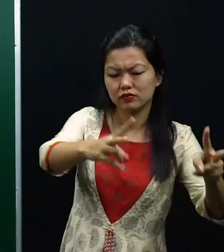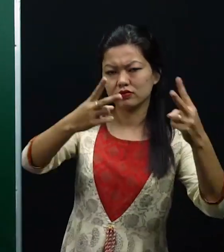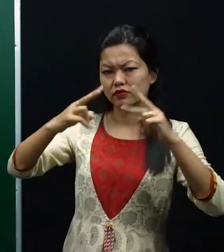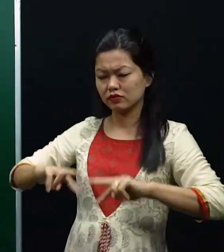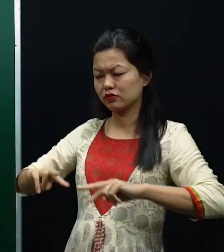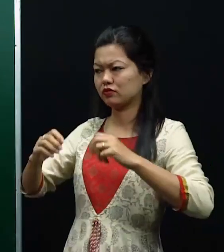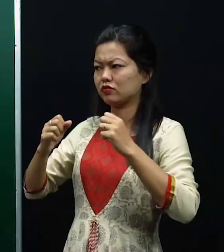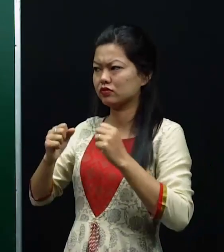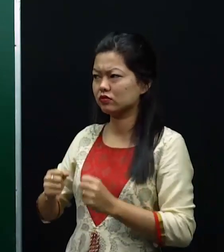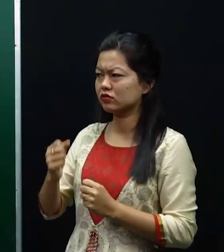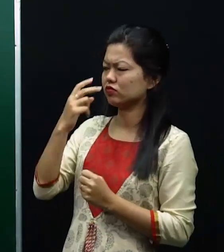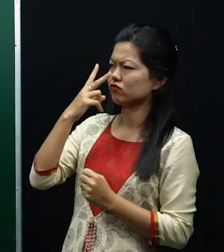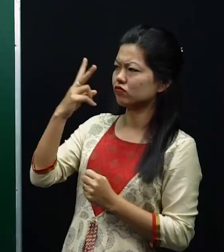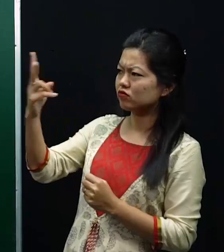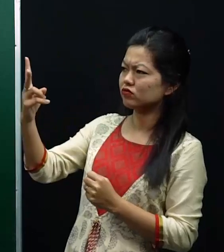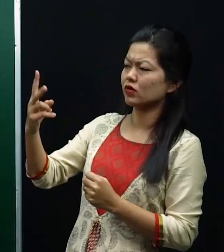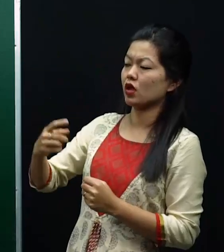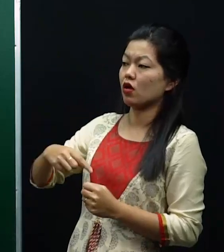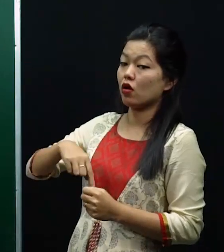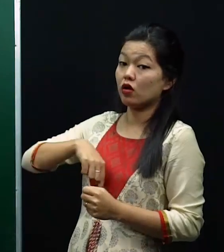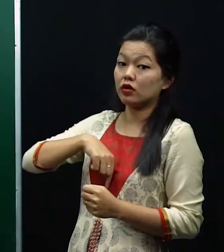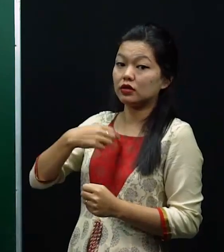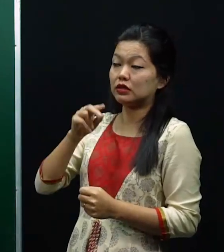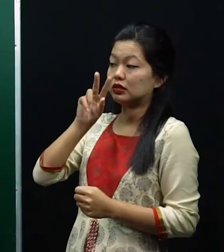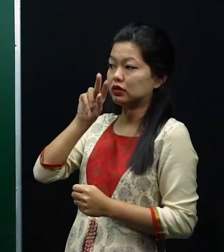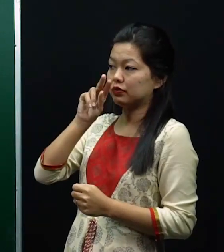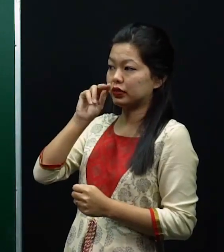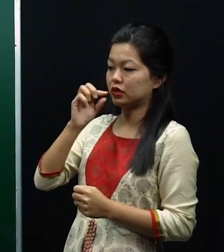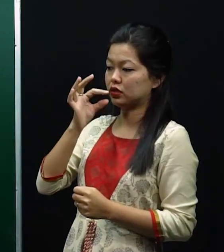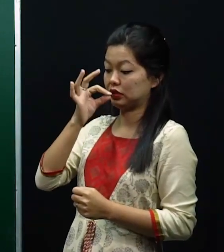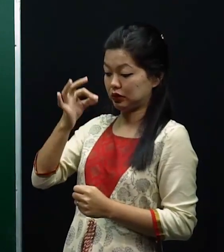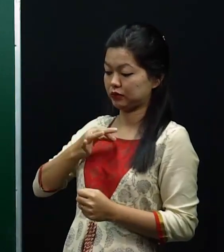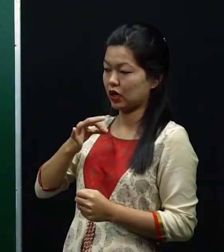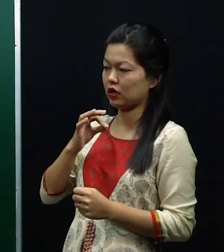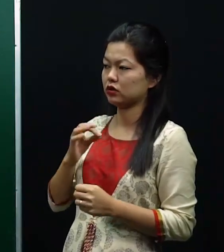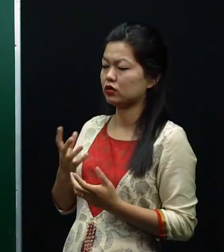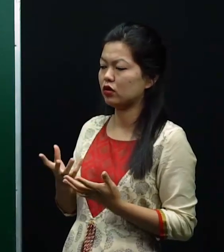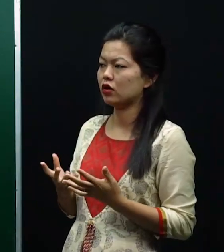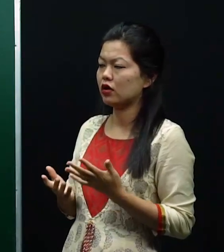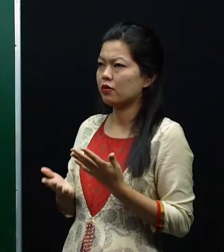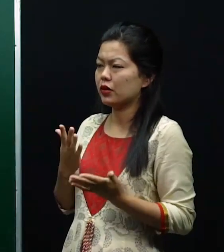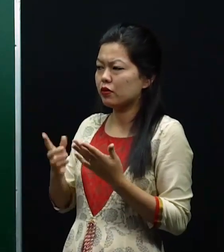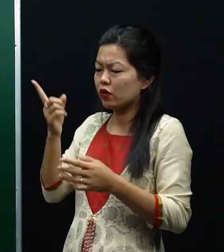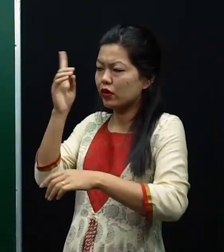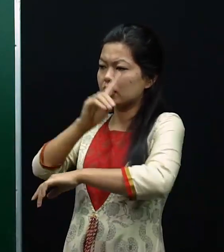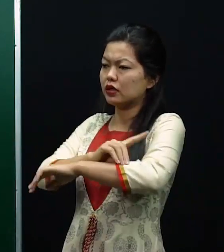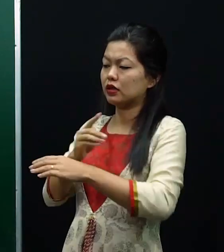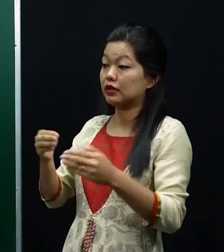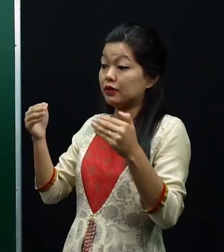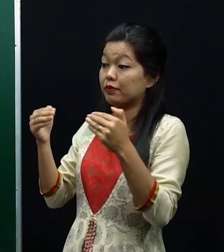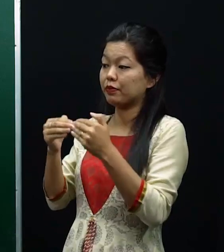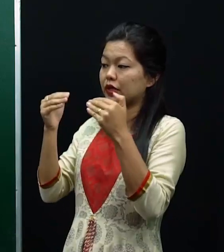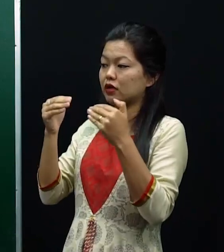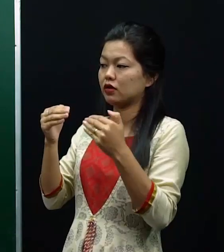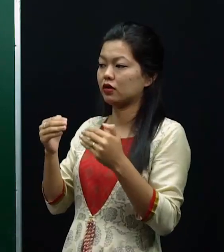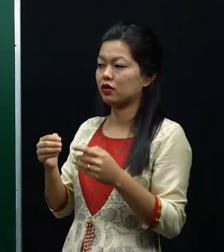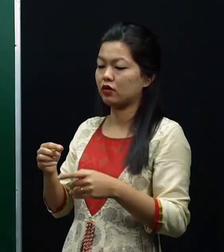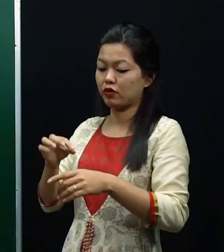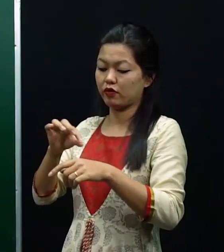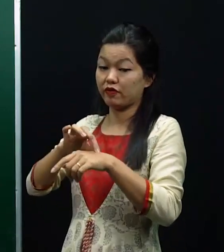him and trying to teach him a lesson. So this stone face became a teacher for this young boy